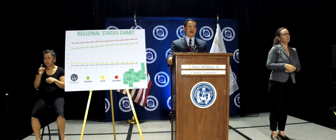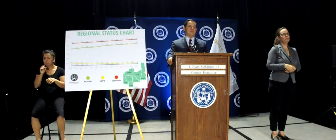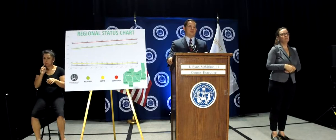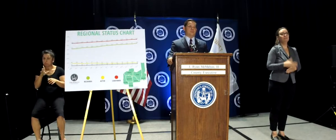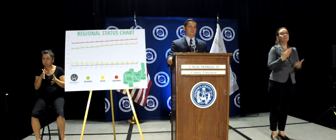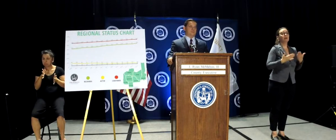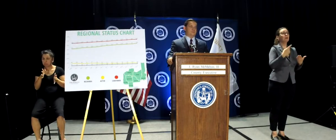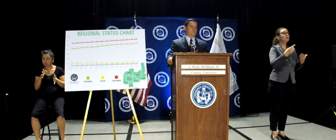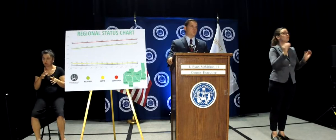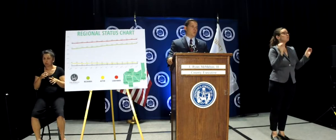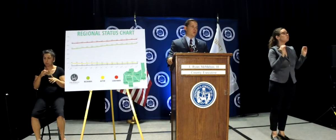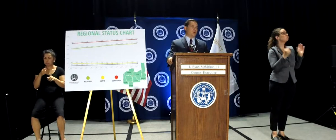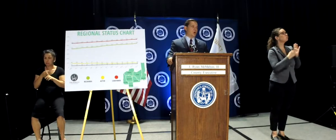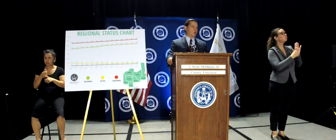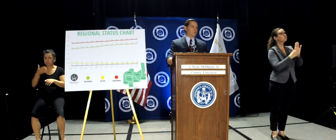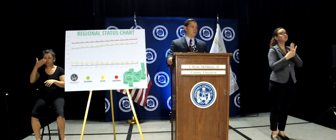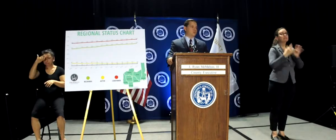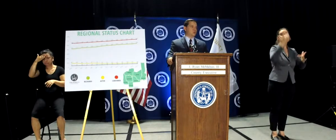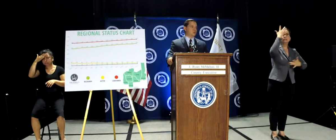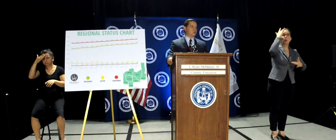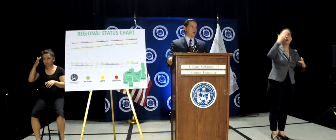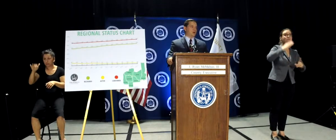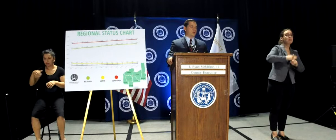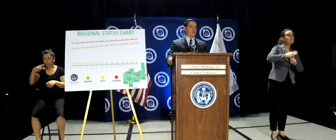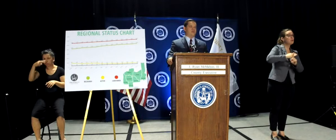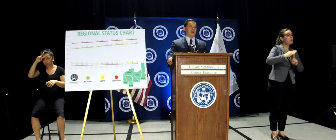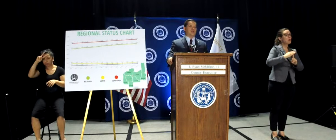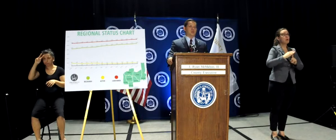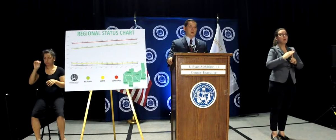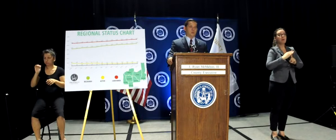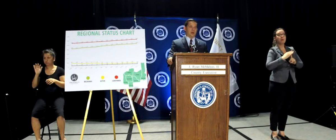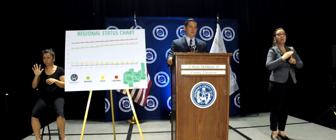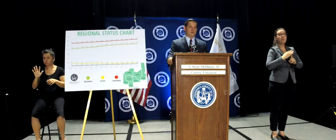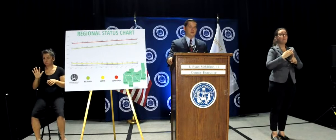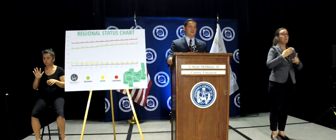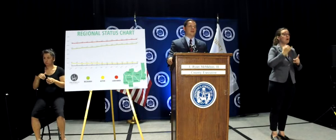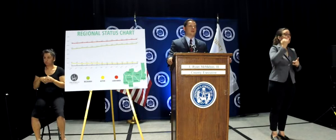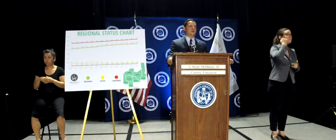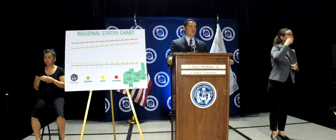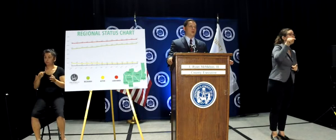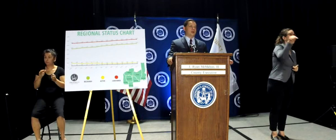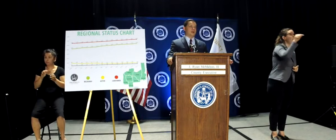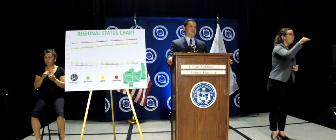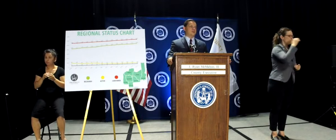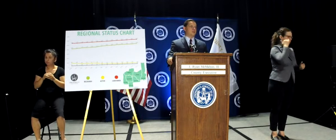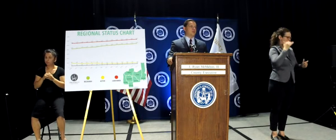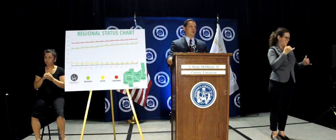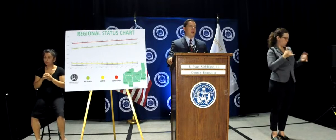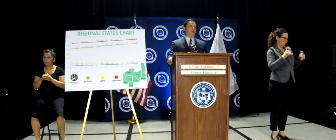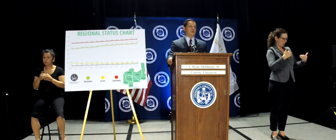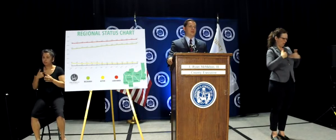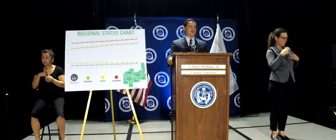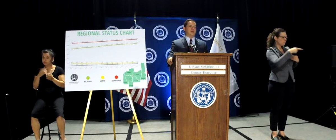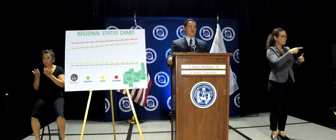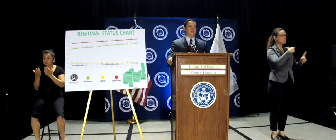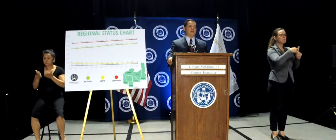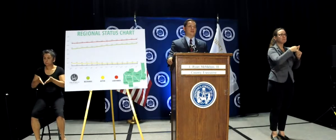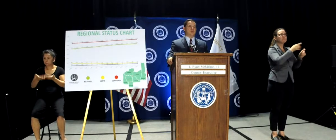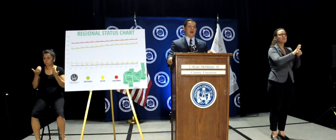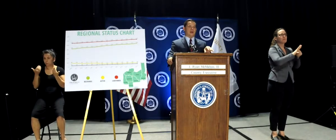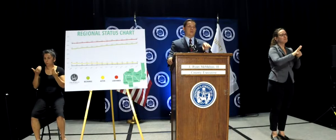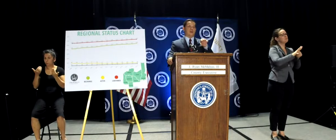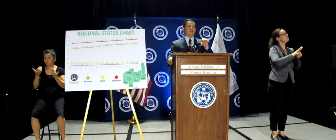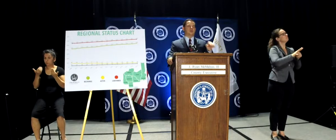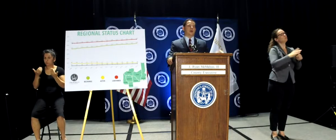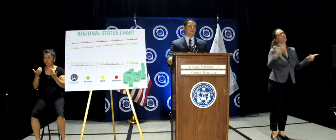on our economy. We know to get school started, we have an infection rate we have to hit. Your case, even though you're healthy, leads